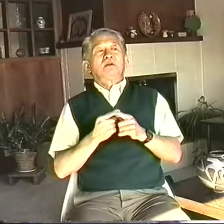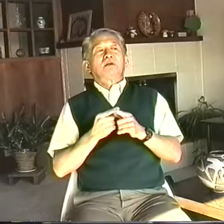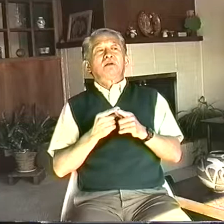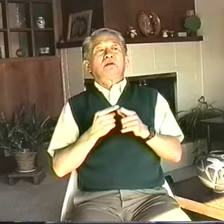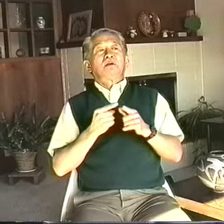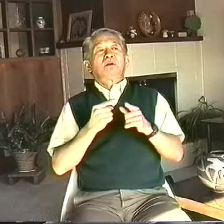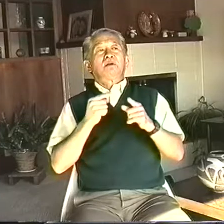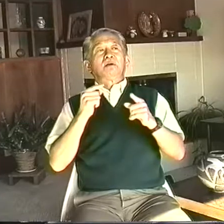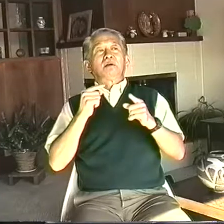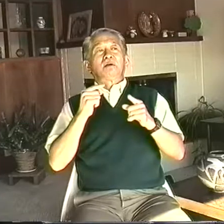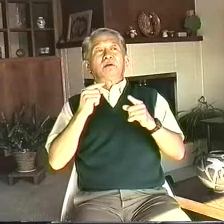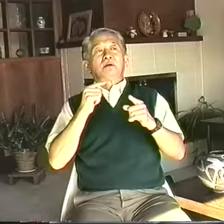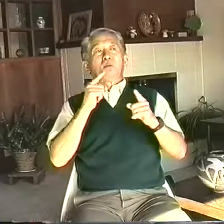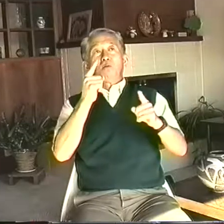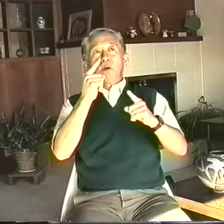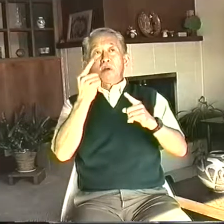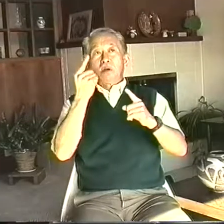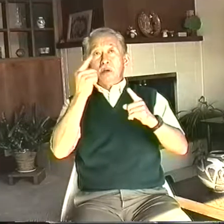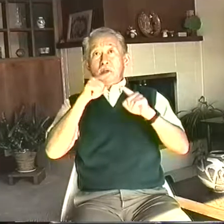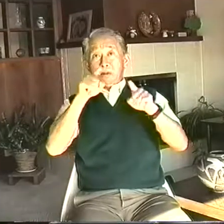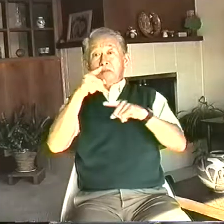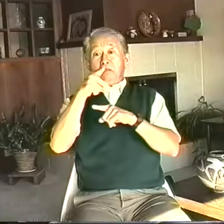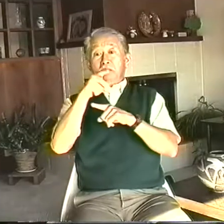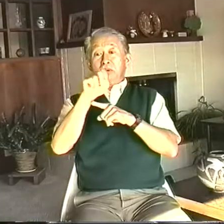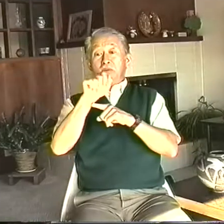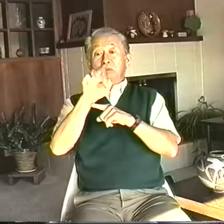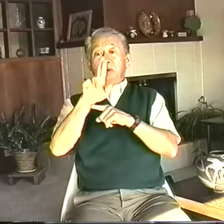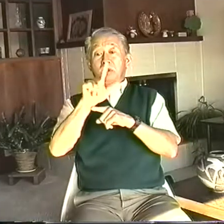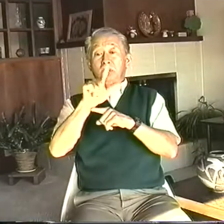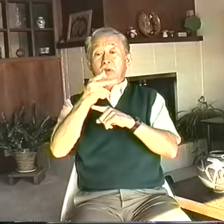School. My brother and I, though, as we were growing up, signed to each other.